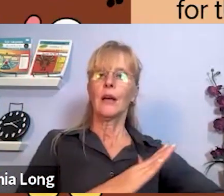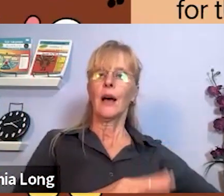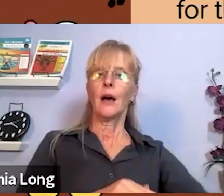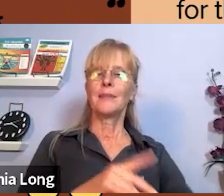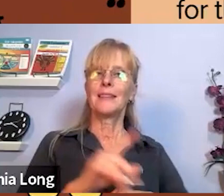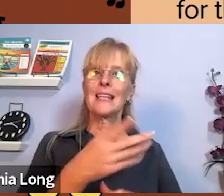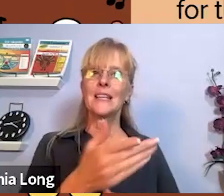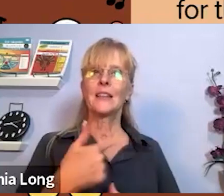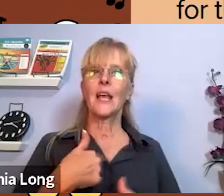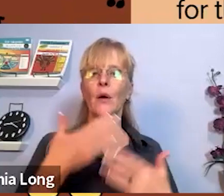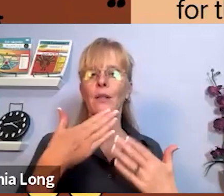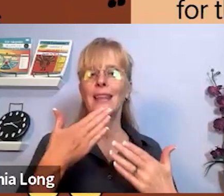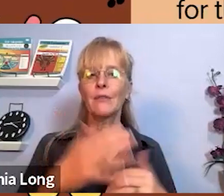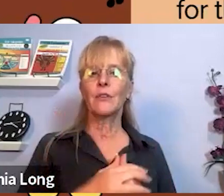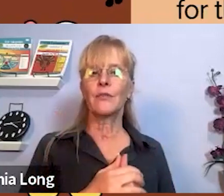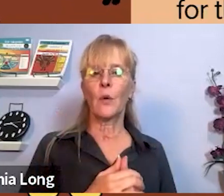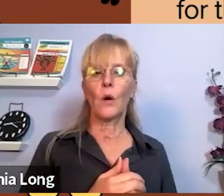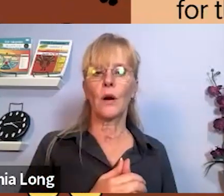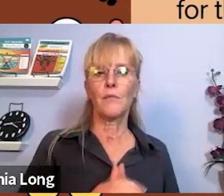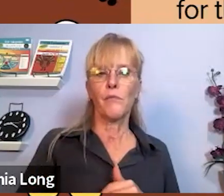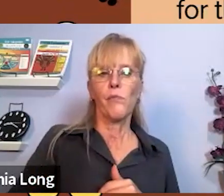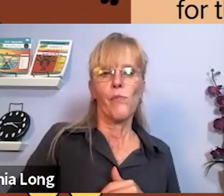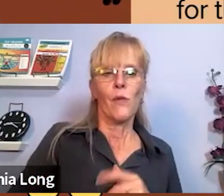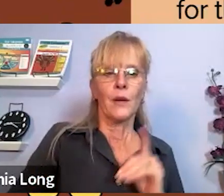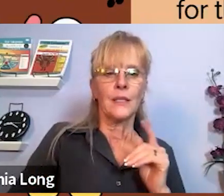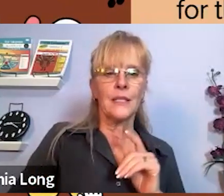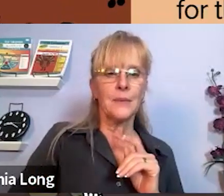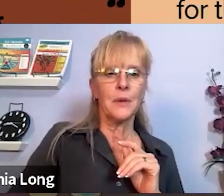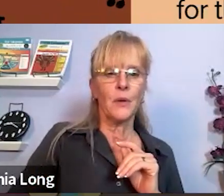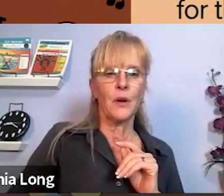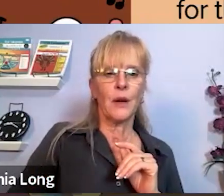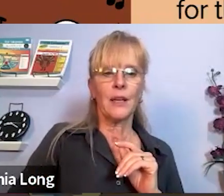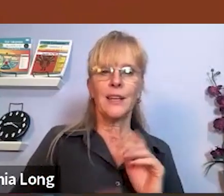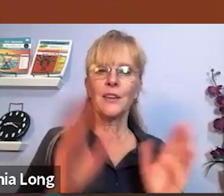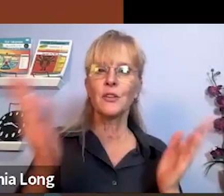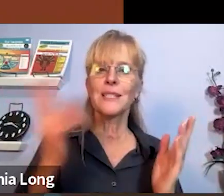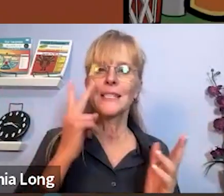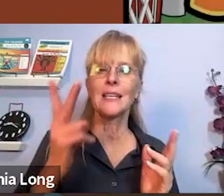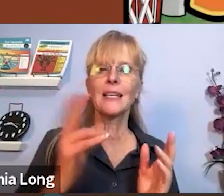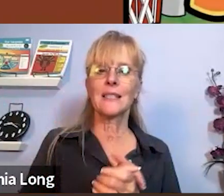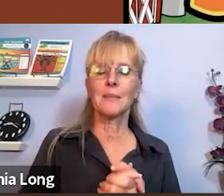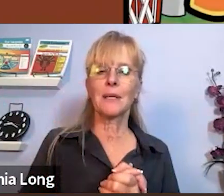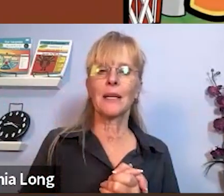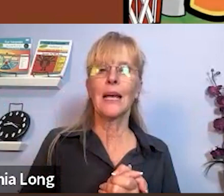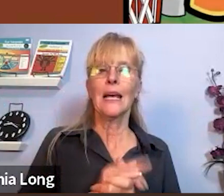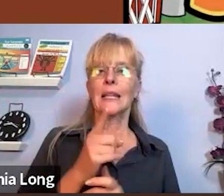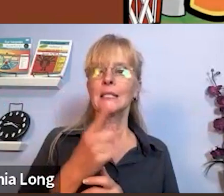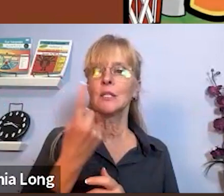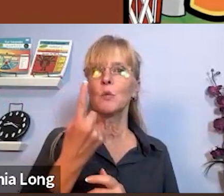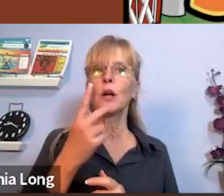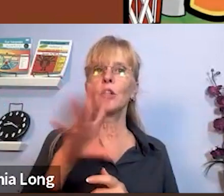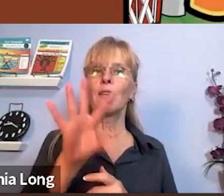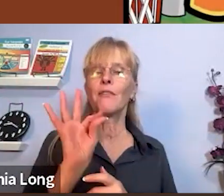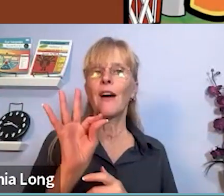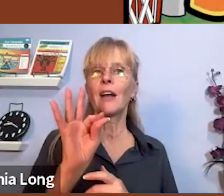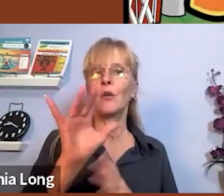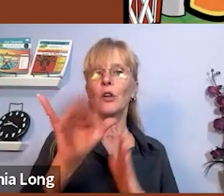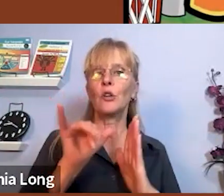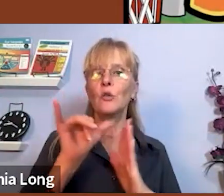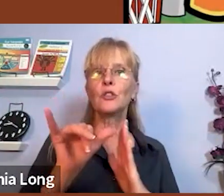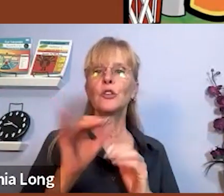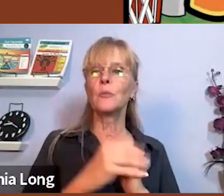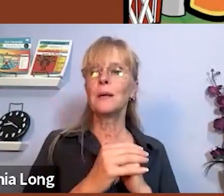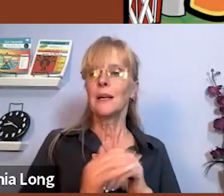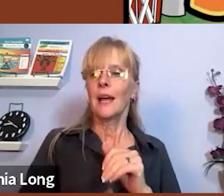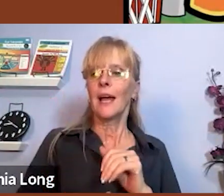song, things that they are thankful for. Just keep going right here. You'll see something. This is one you can find